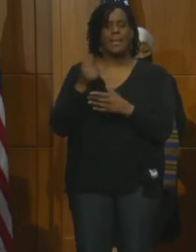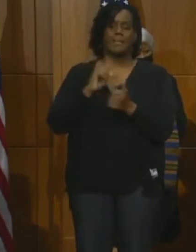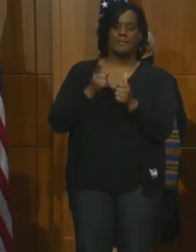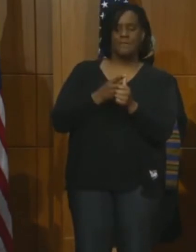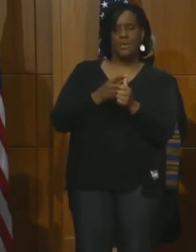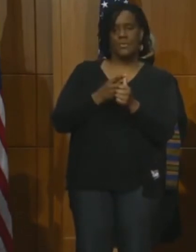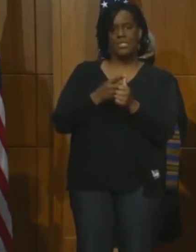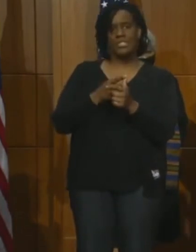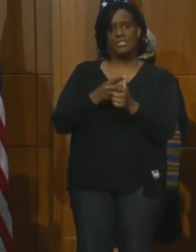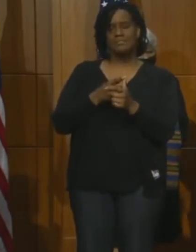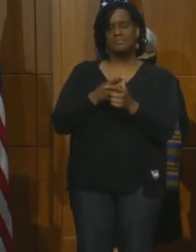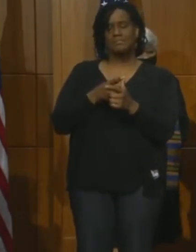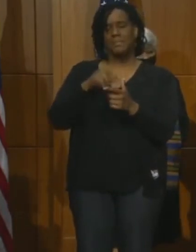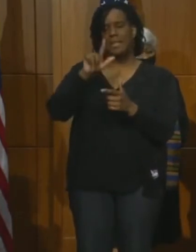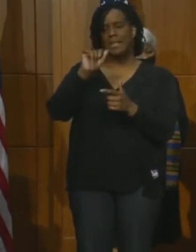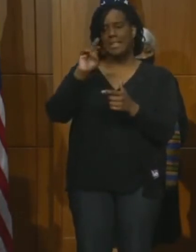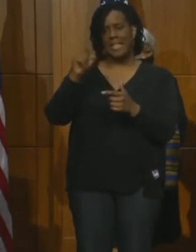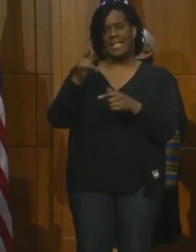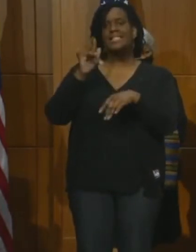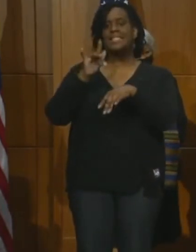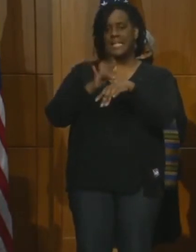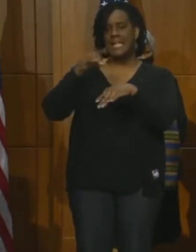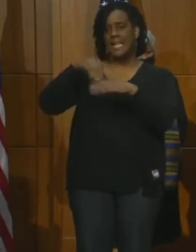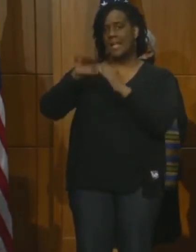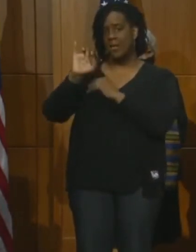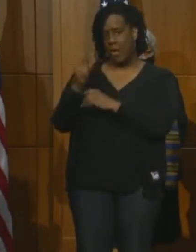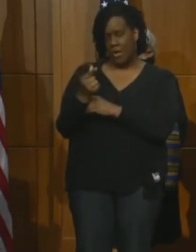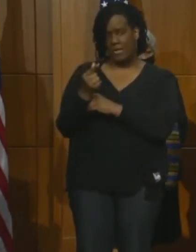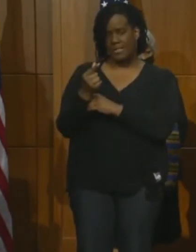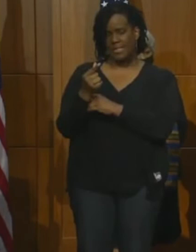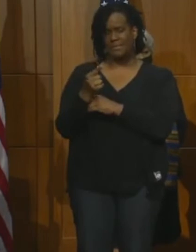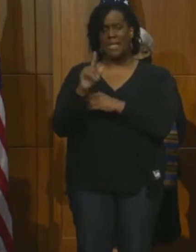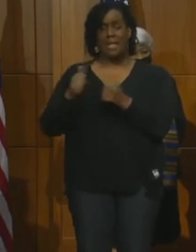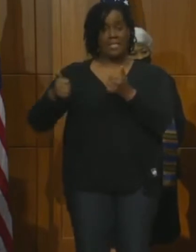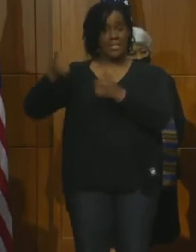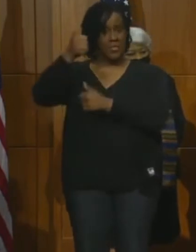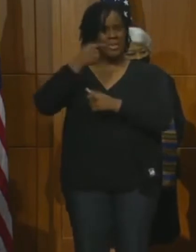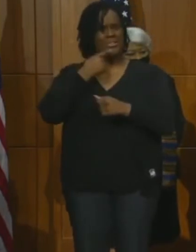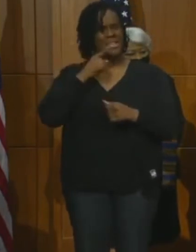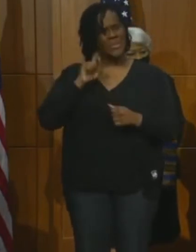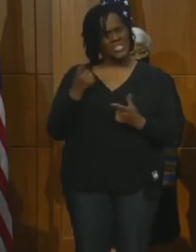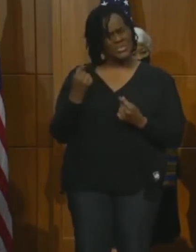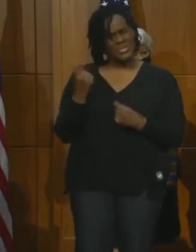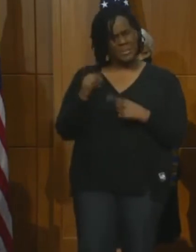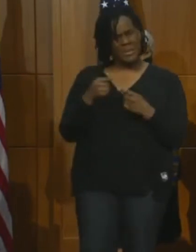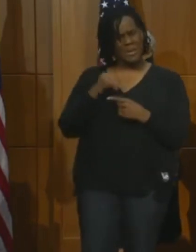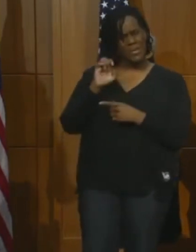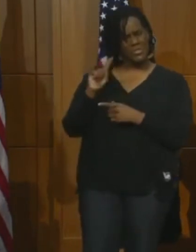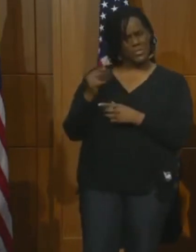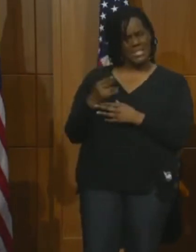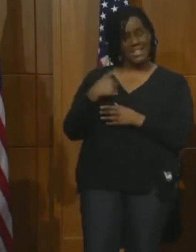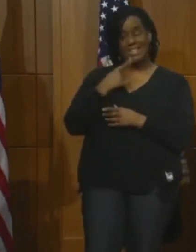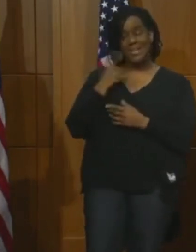landing, and the executive director said, you know, we should do something about Juneteenth. I said, oh, you just